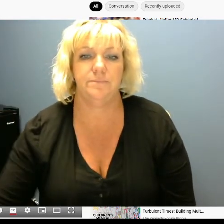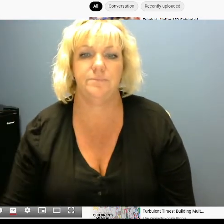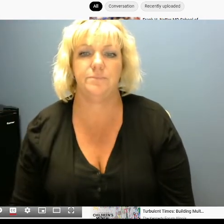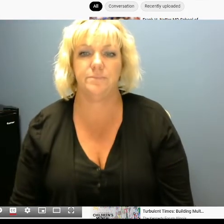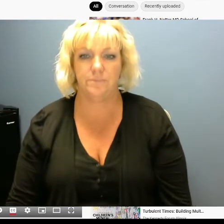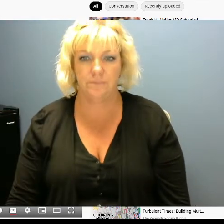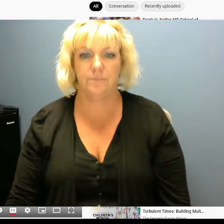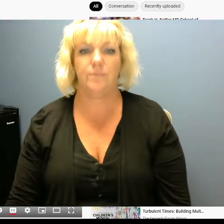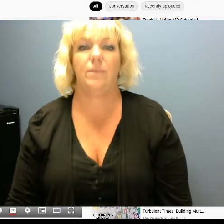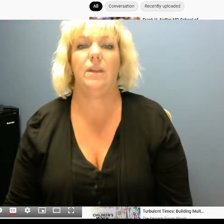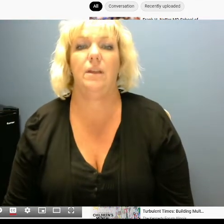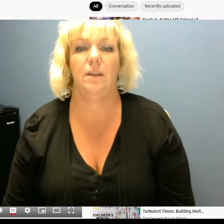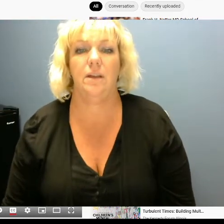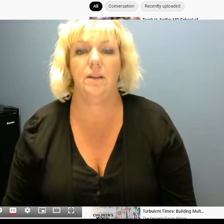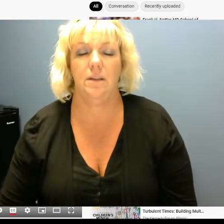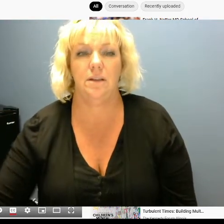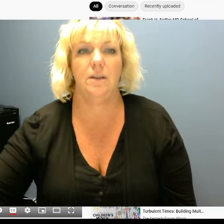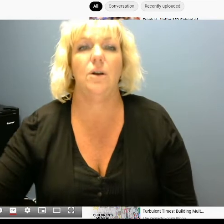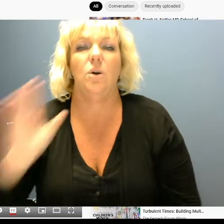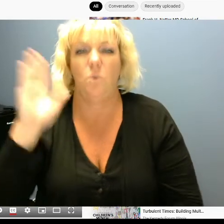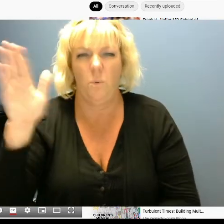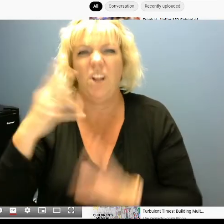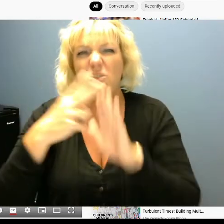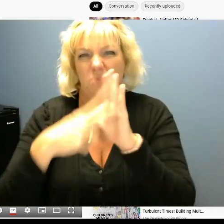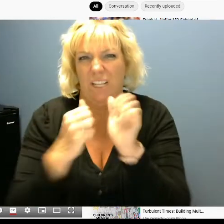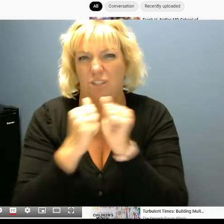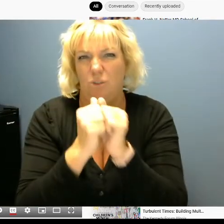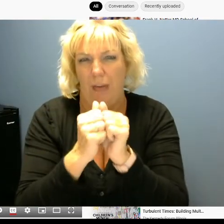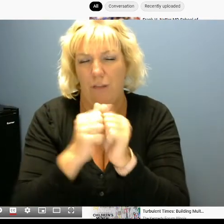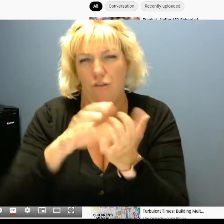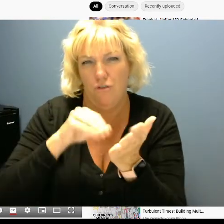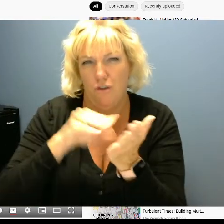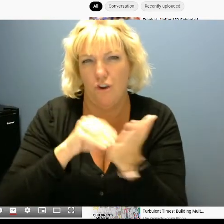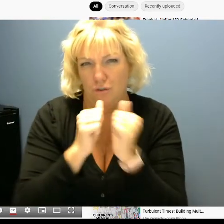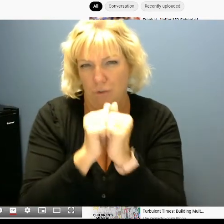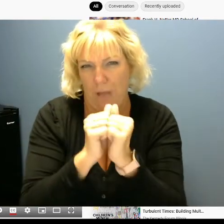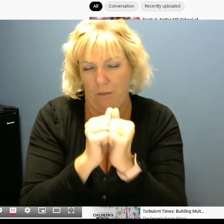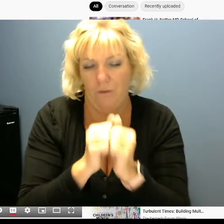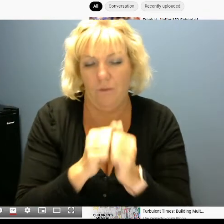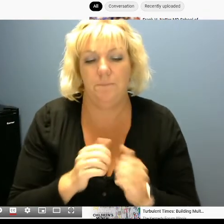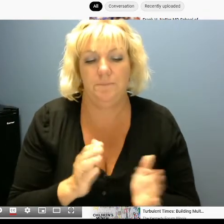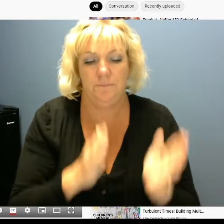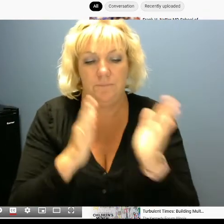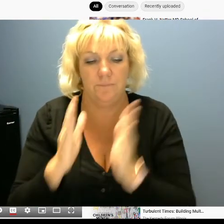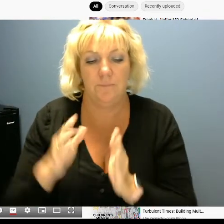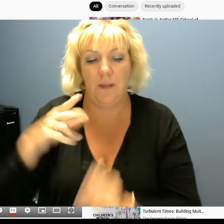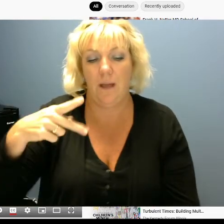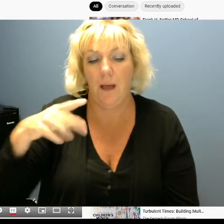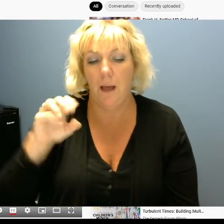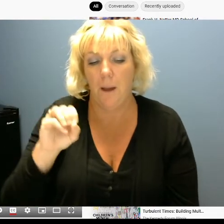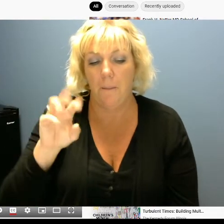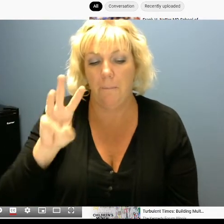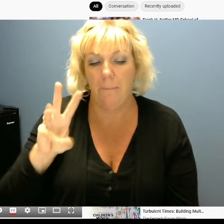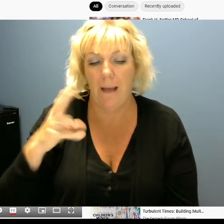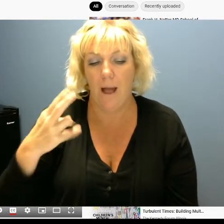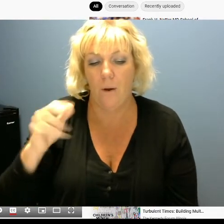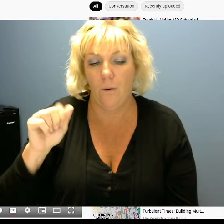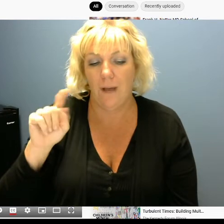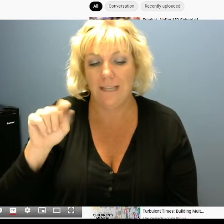settle here. So we'll read over that material a little bit. And then Powhatan and